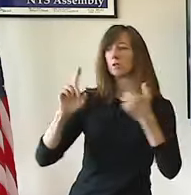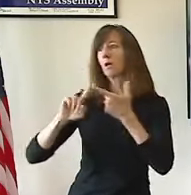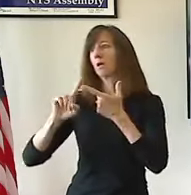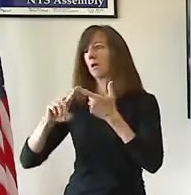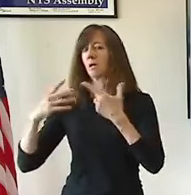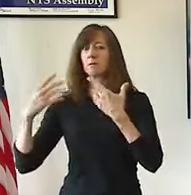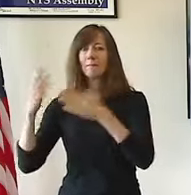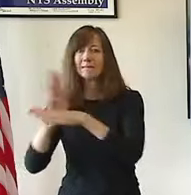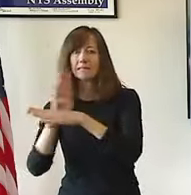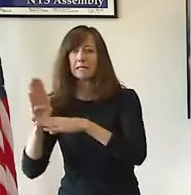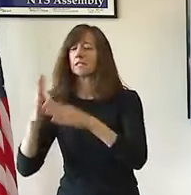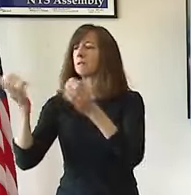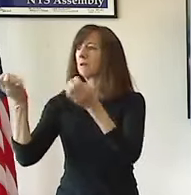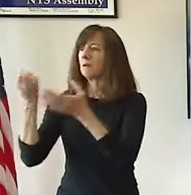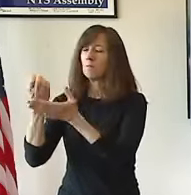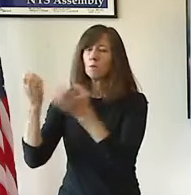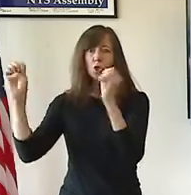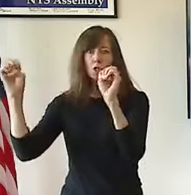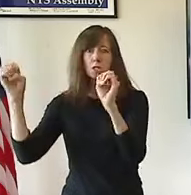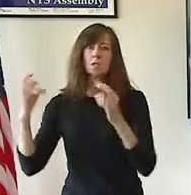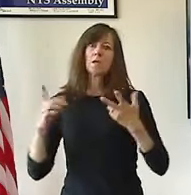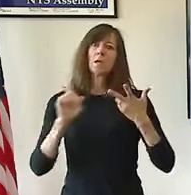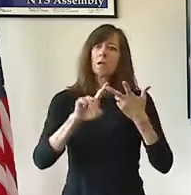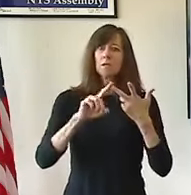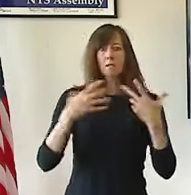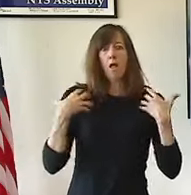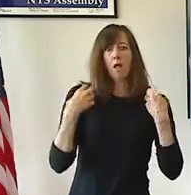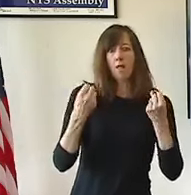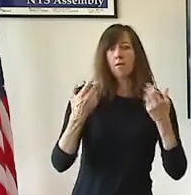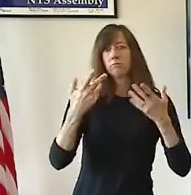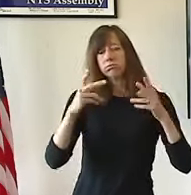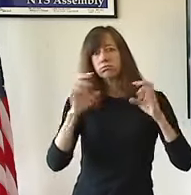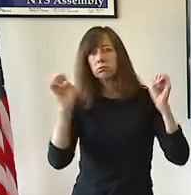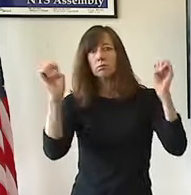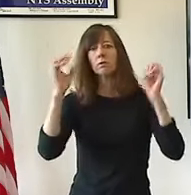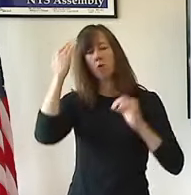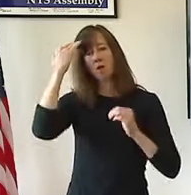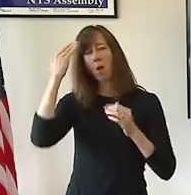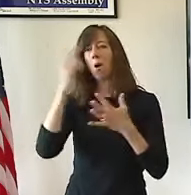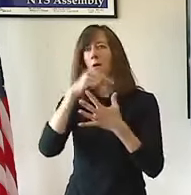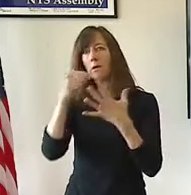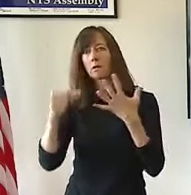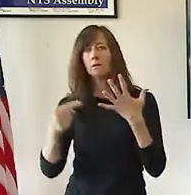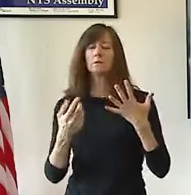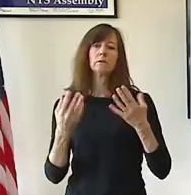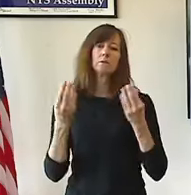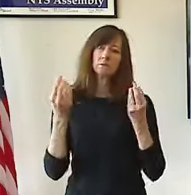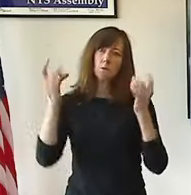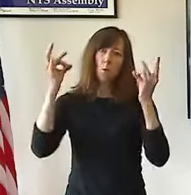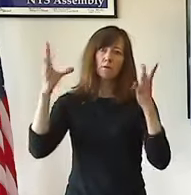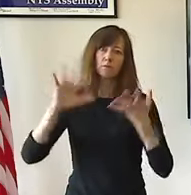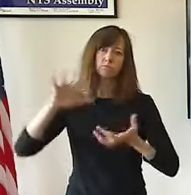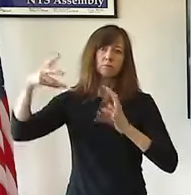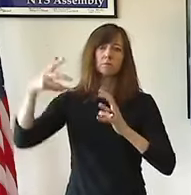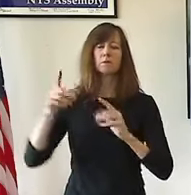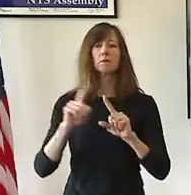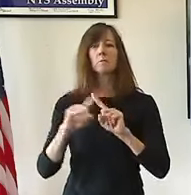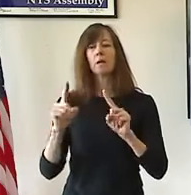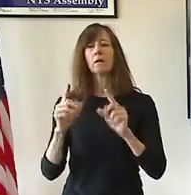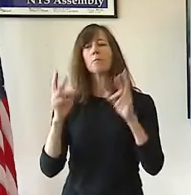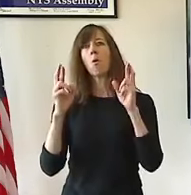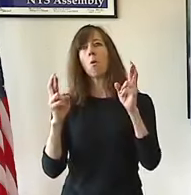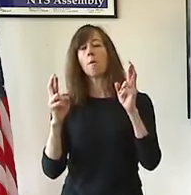to many, my hope is that we can find it within ourselves to extend just a little bit